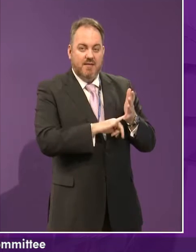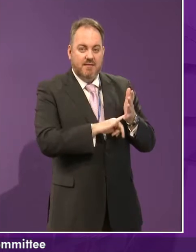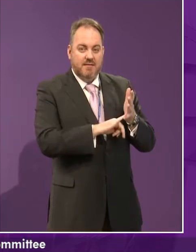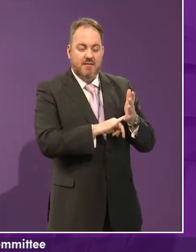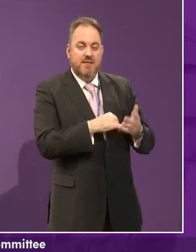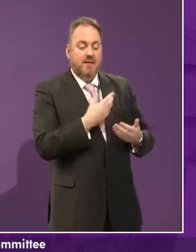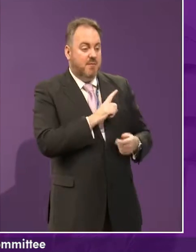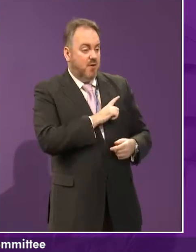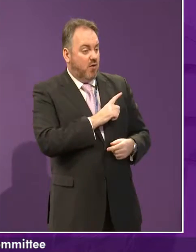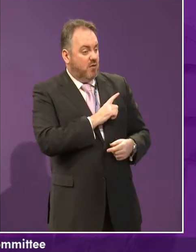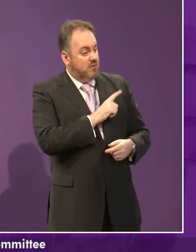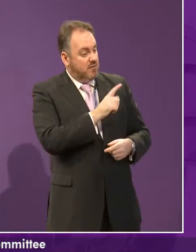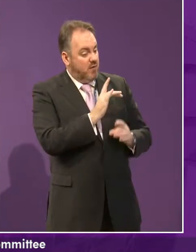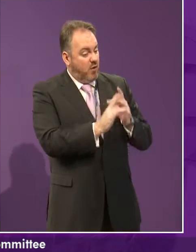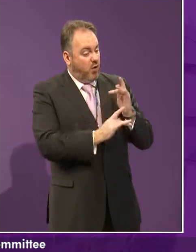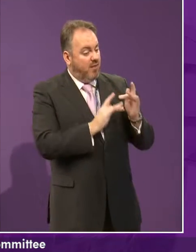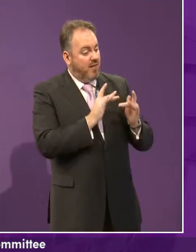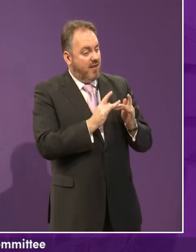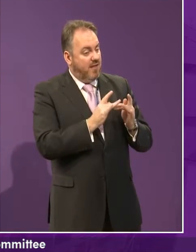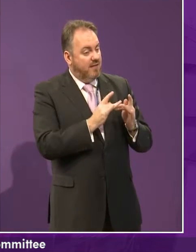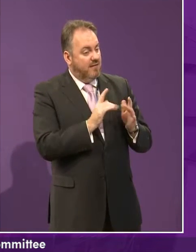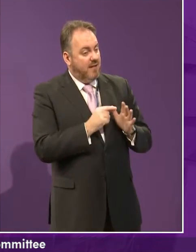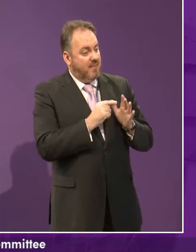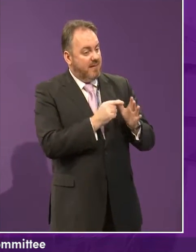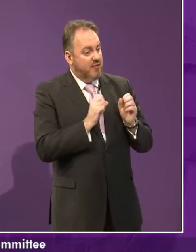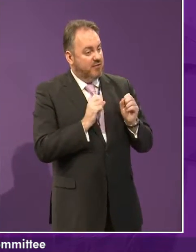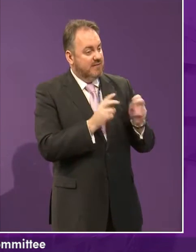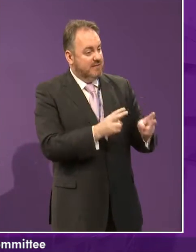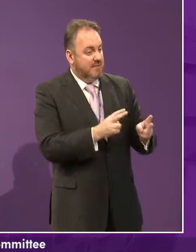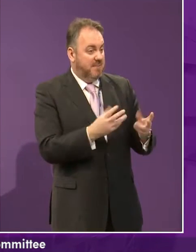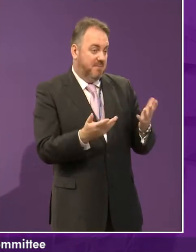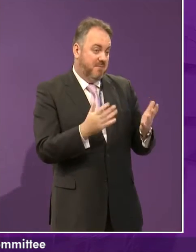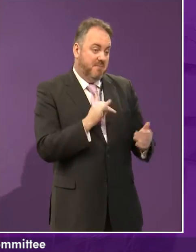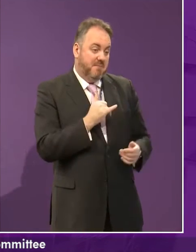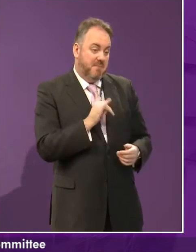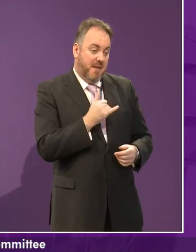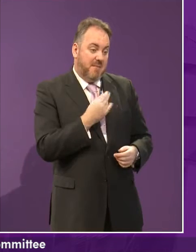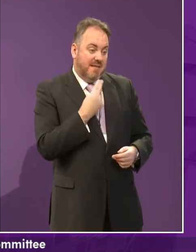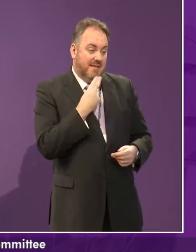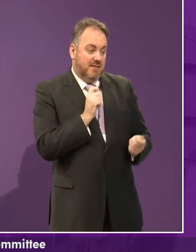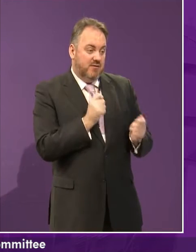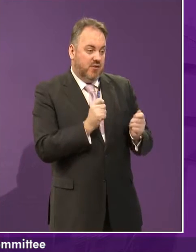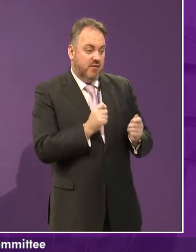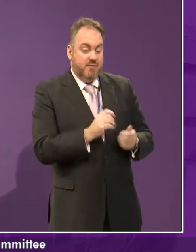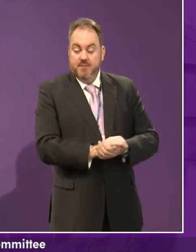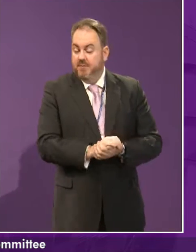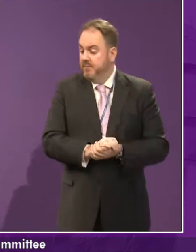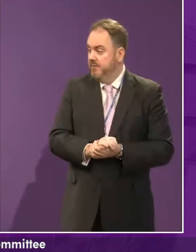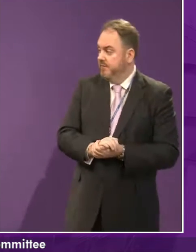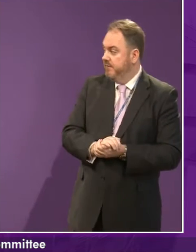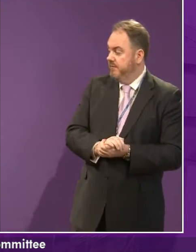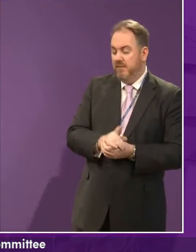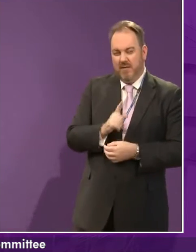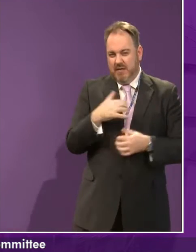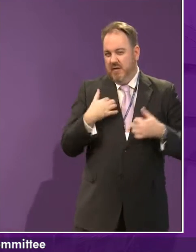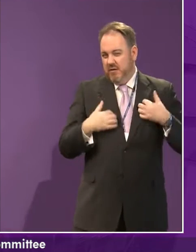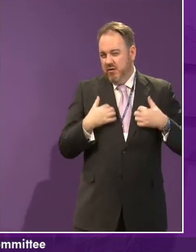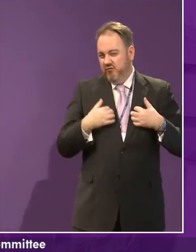systems as well, and it's something we can look at for our own institutions too. One particular issue on that aspect that had arisen last week from a BSL